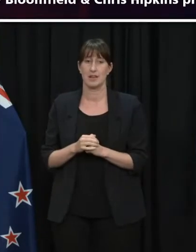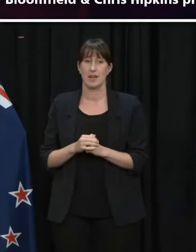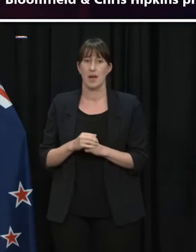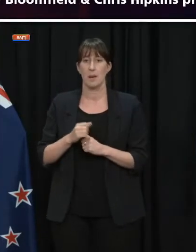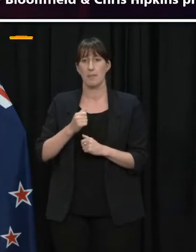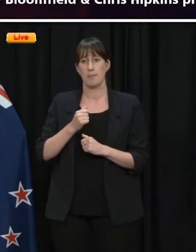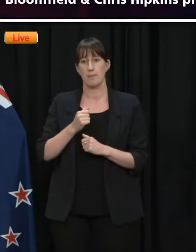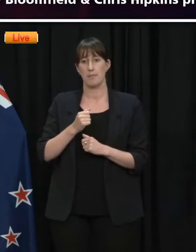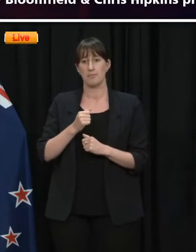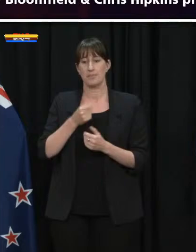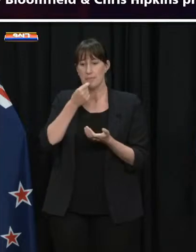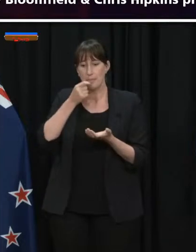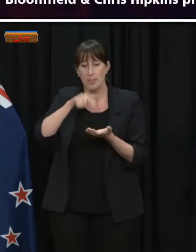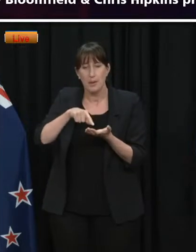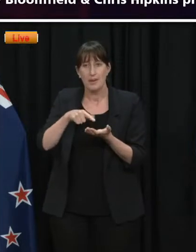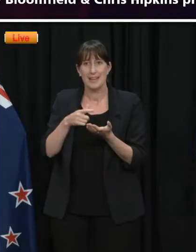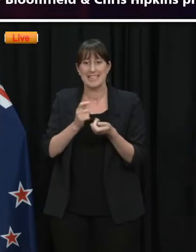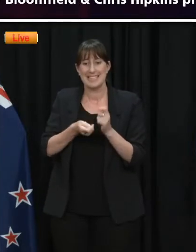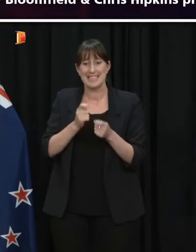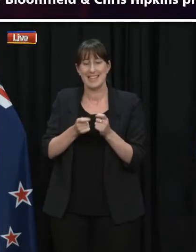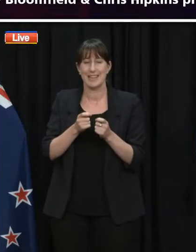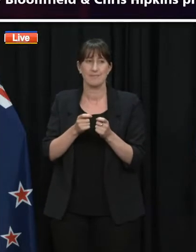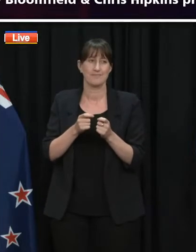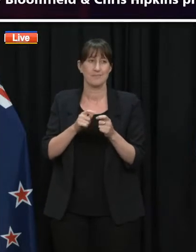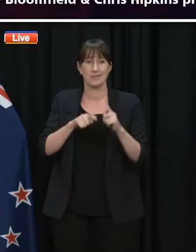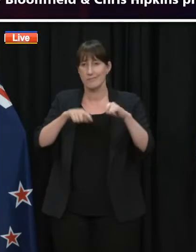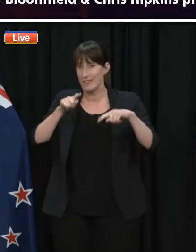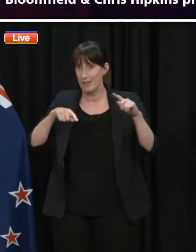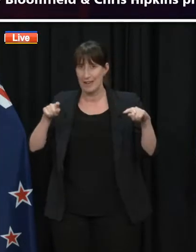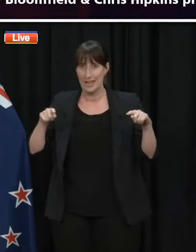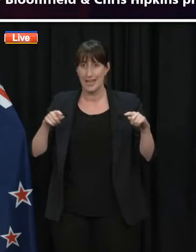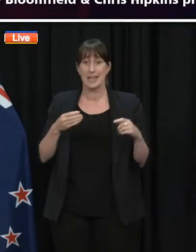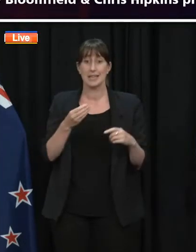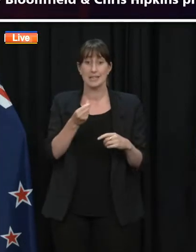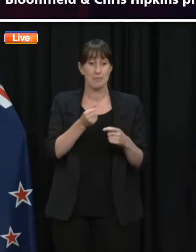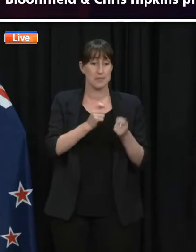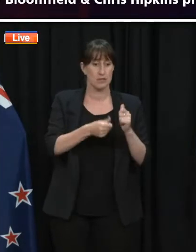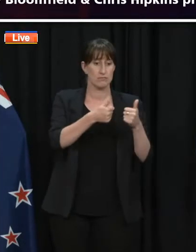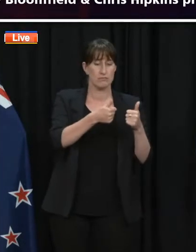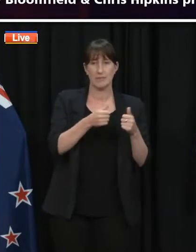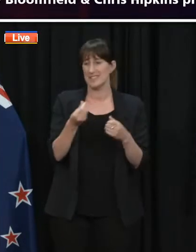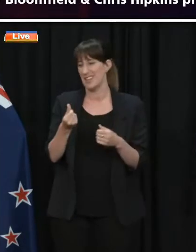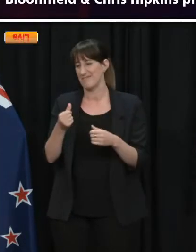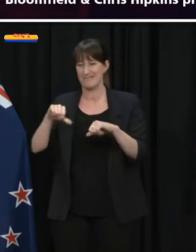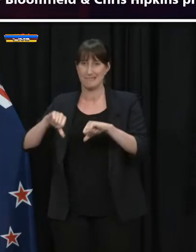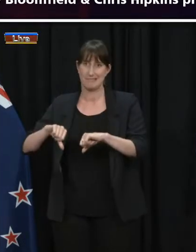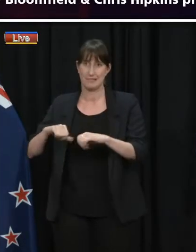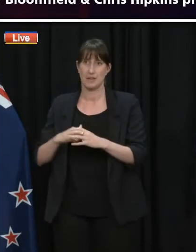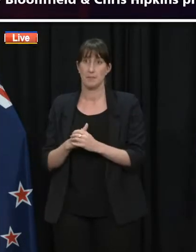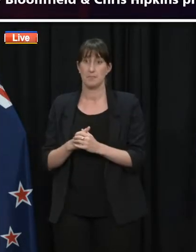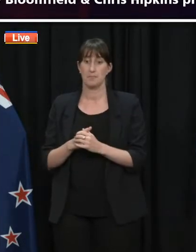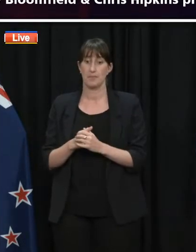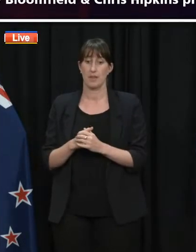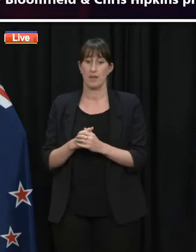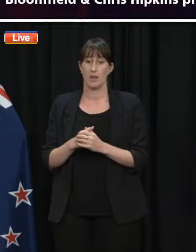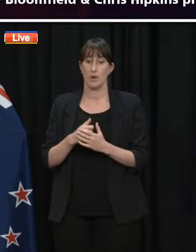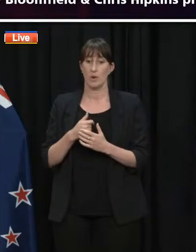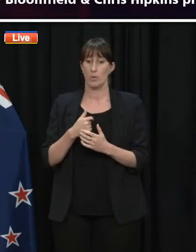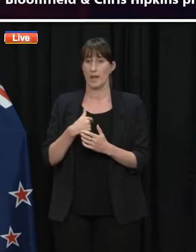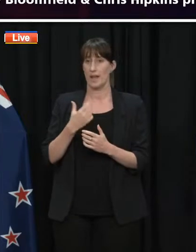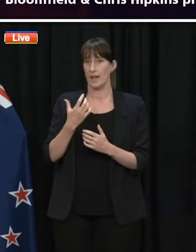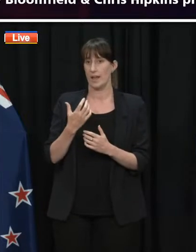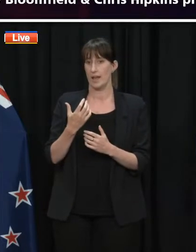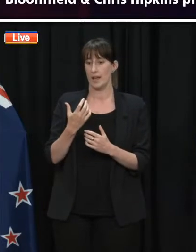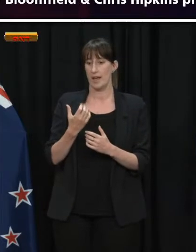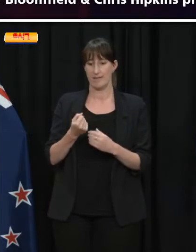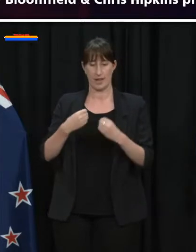of all, not all saliva tests are the same, so some are better than others. The data we've presented on the one that there is a company wanting